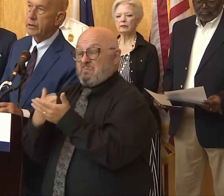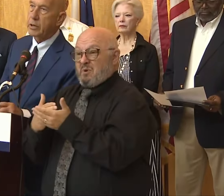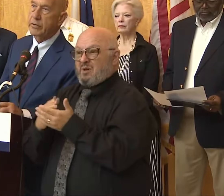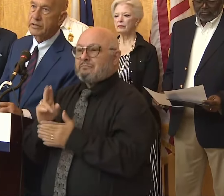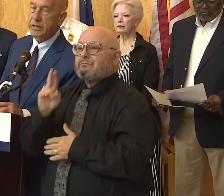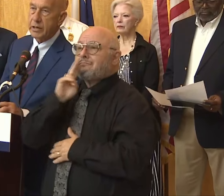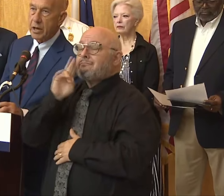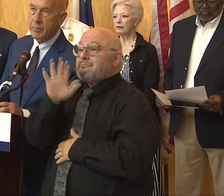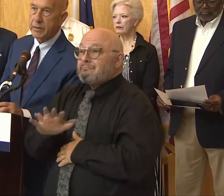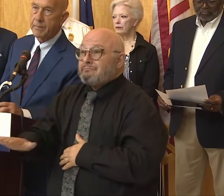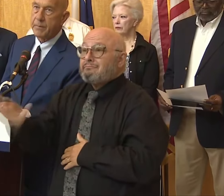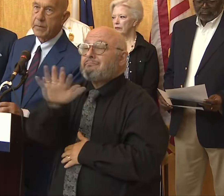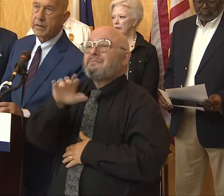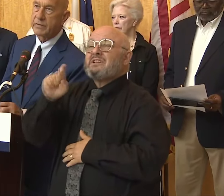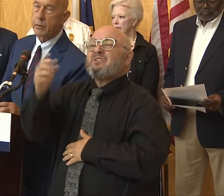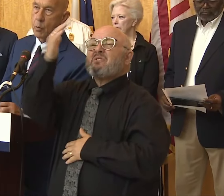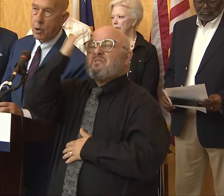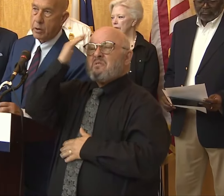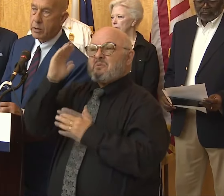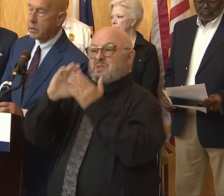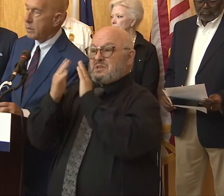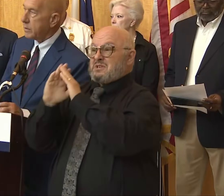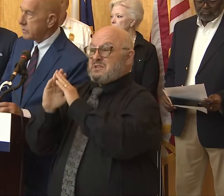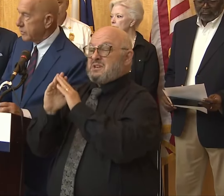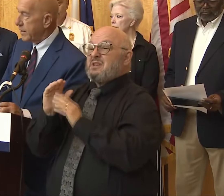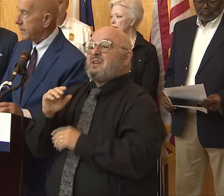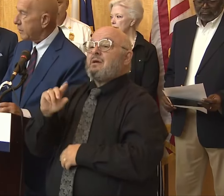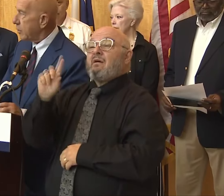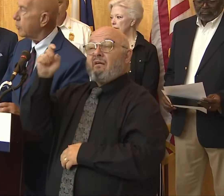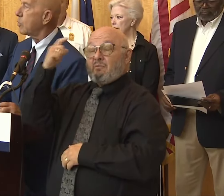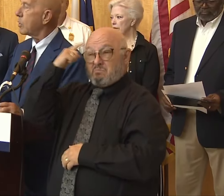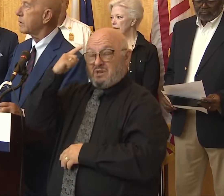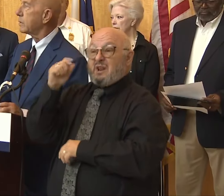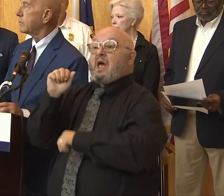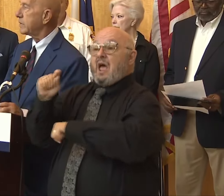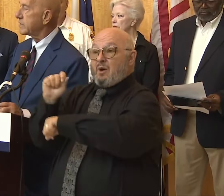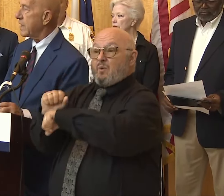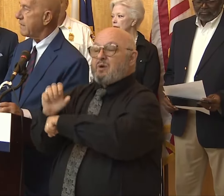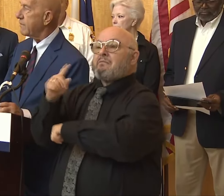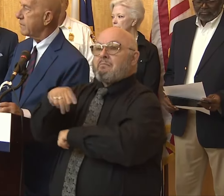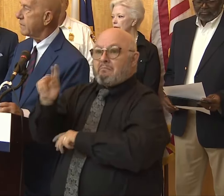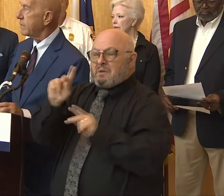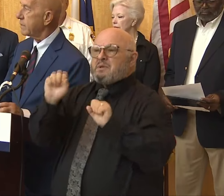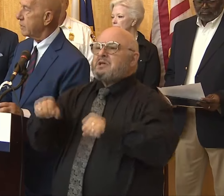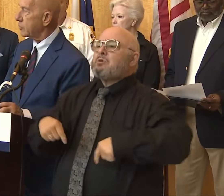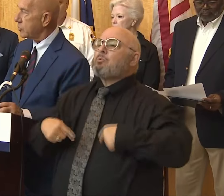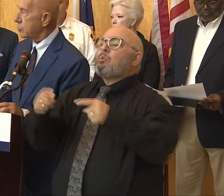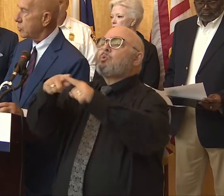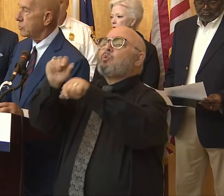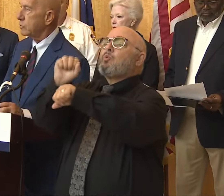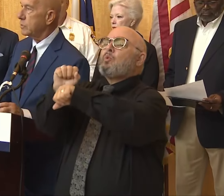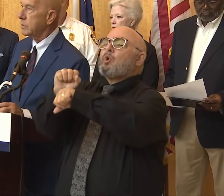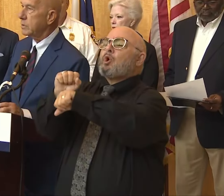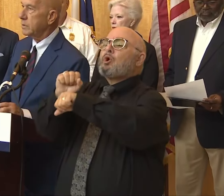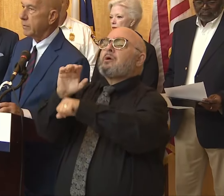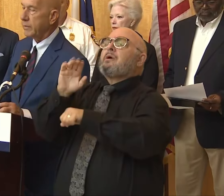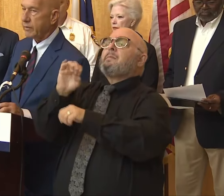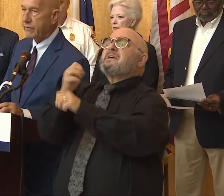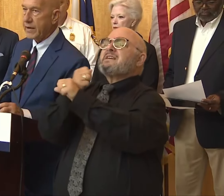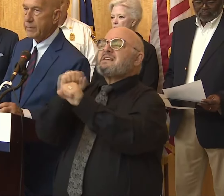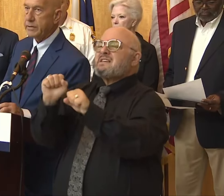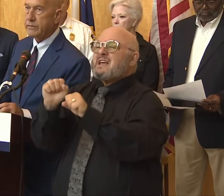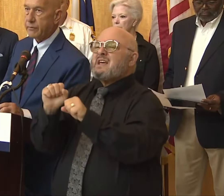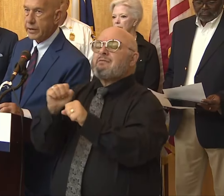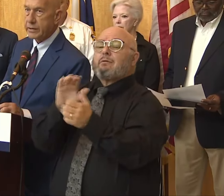Houstonians need to know that city government is at work so they can go to work, be safe, go to school, be